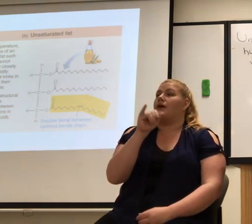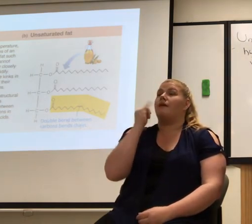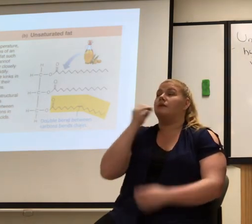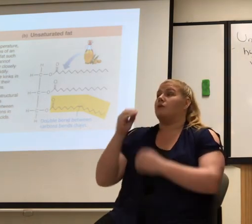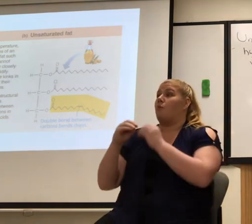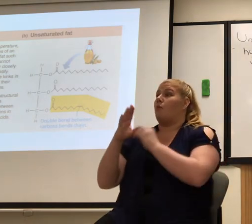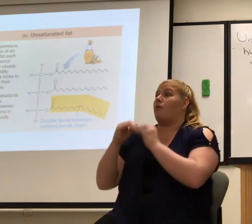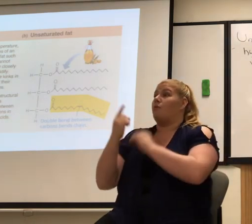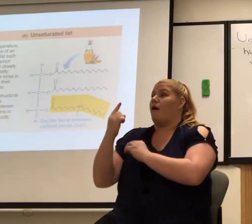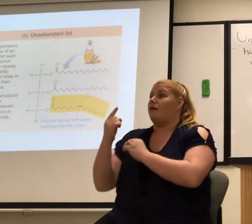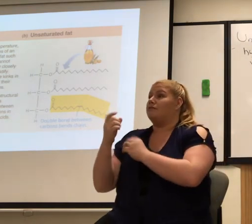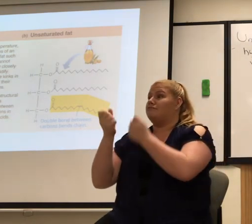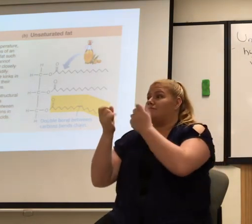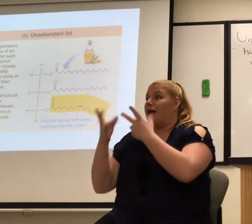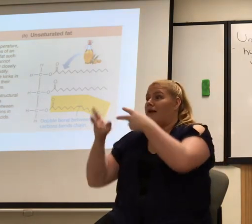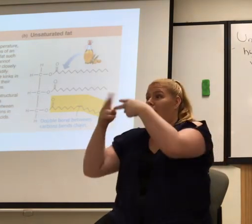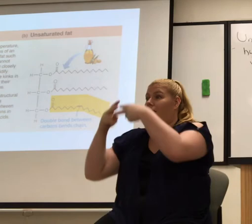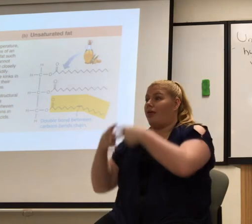mono